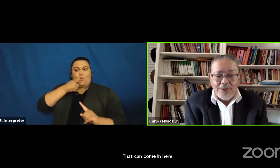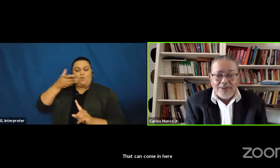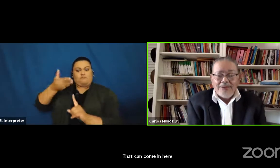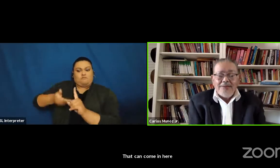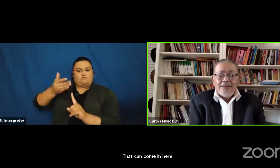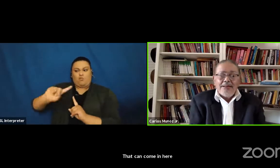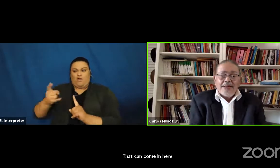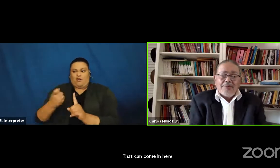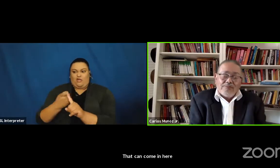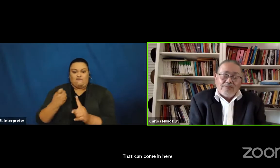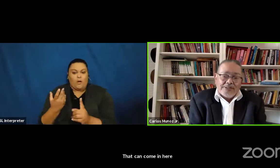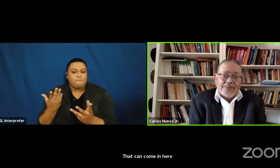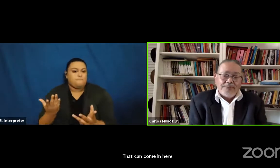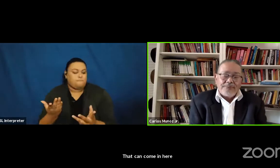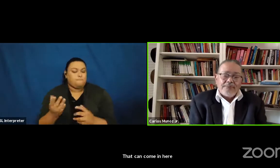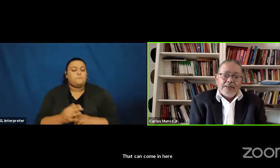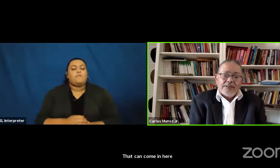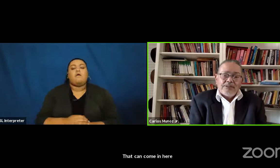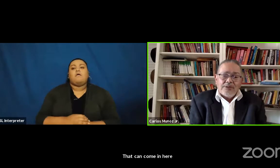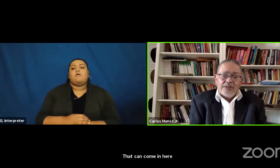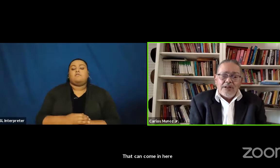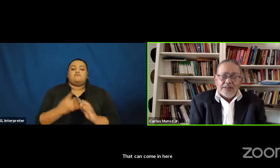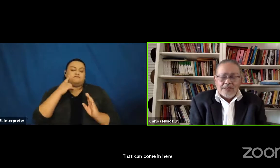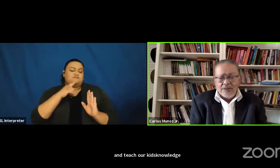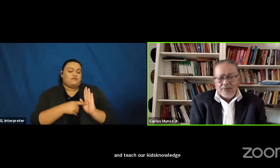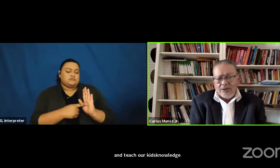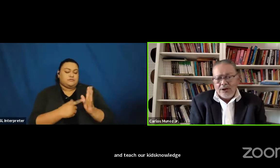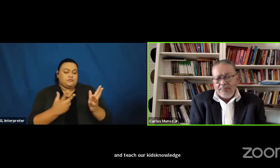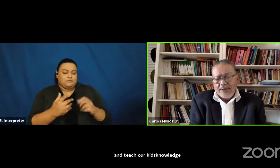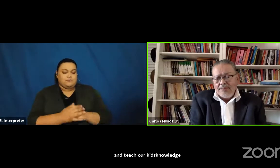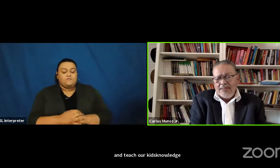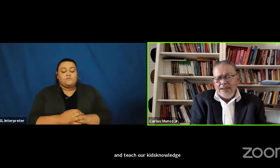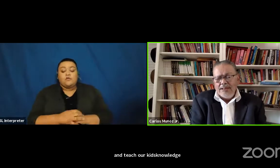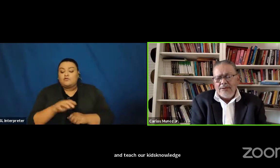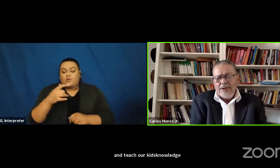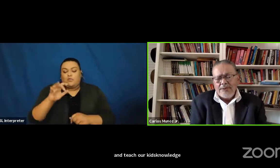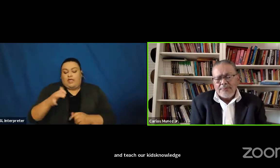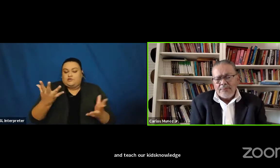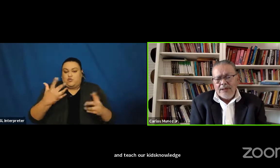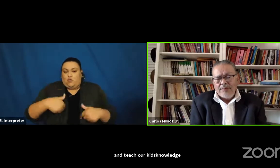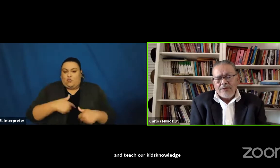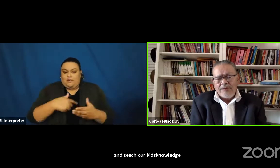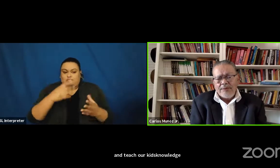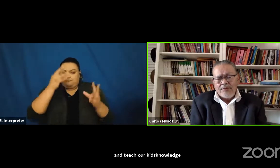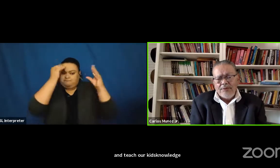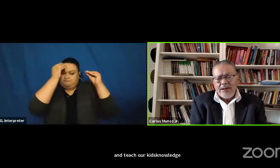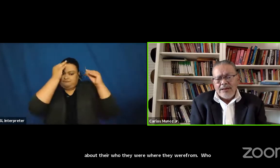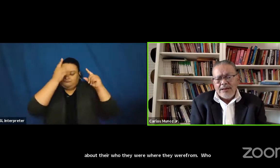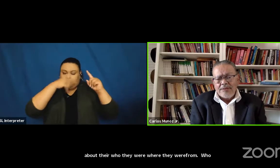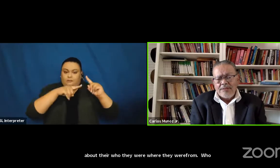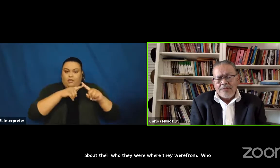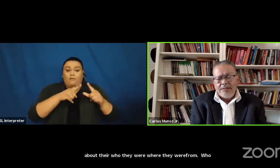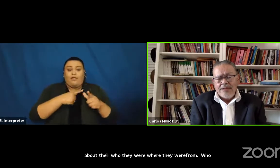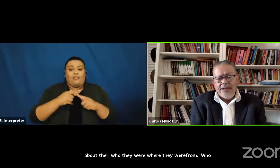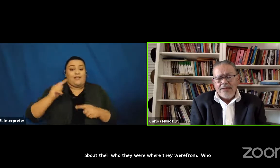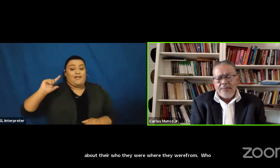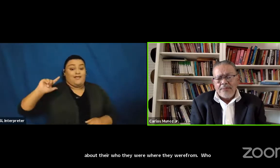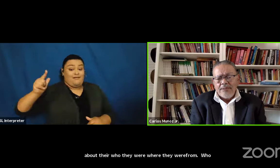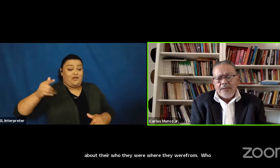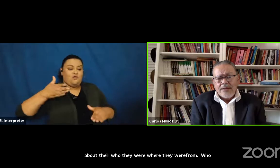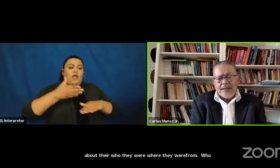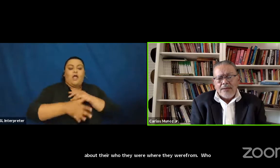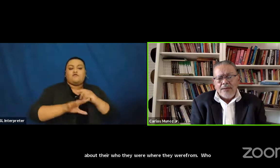who are they, for example. So that's all we thought about. But then later on, after the walkouts in